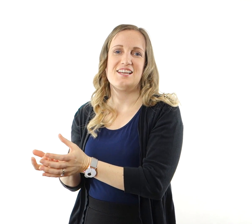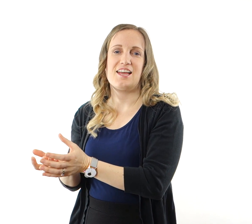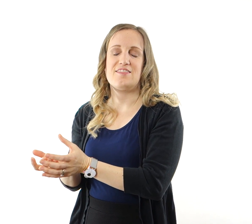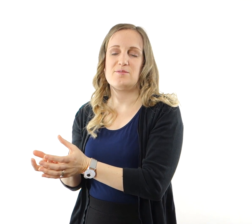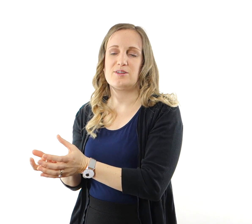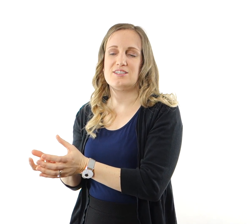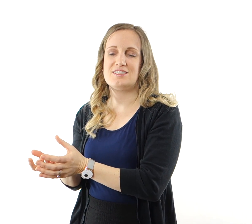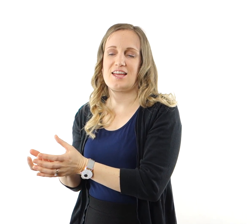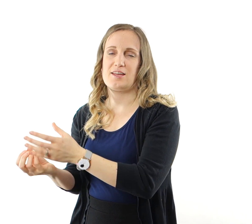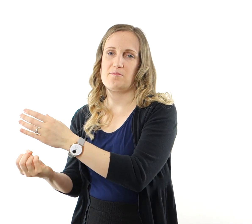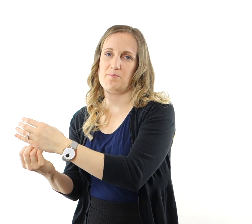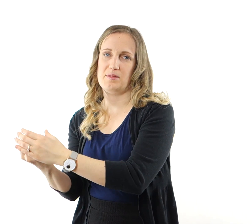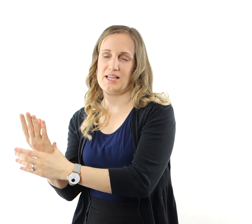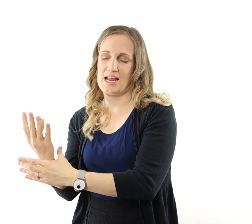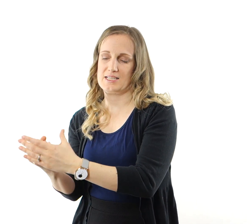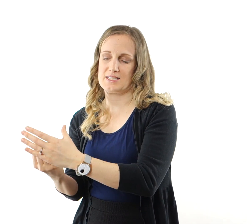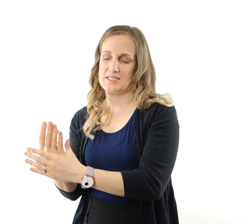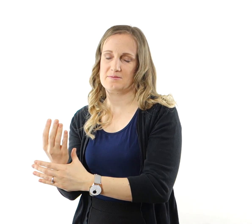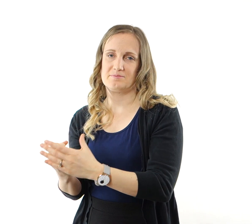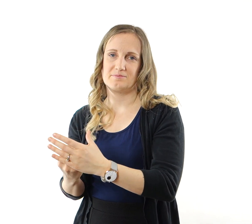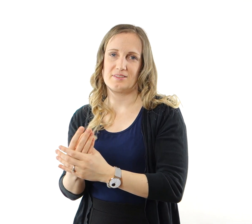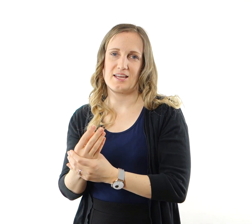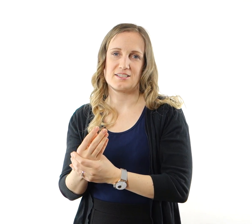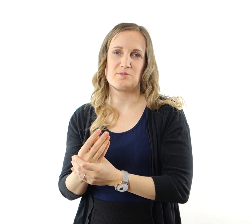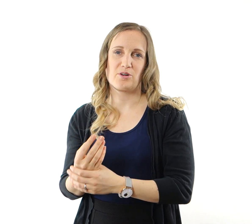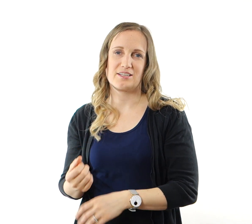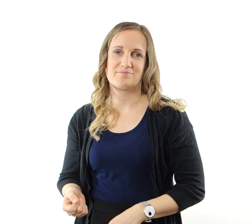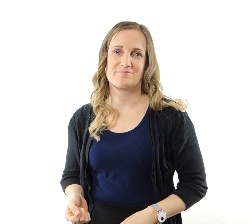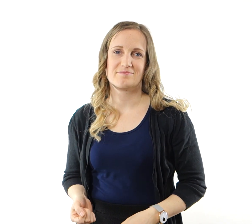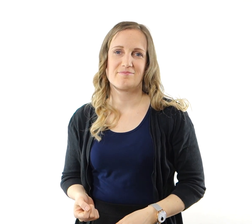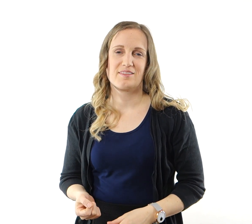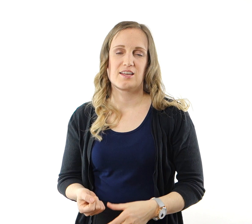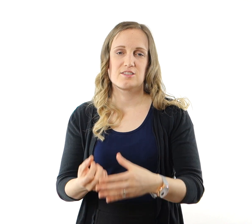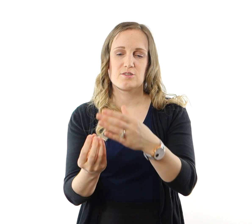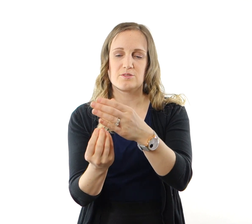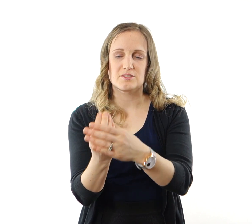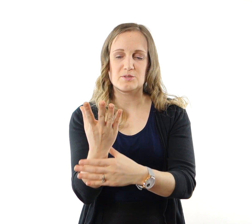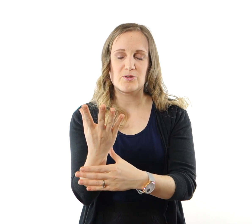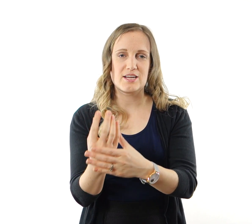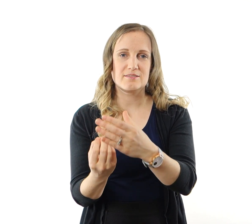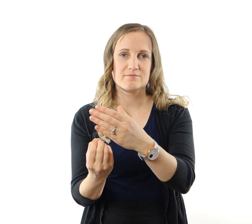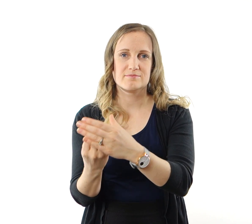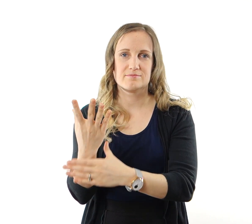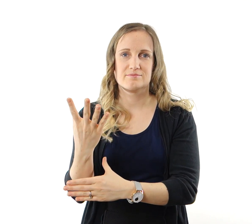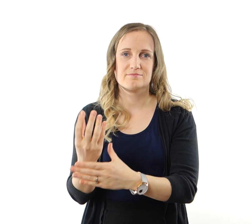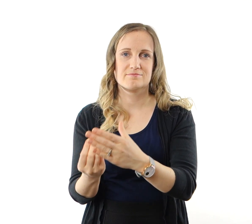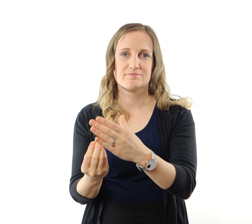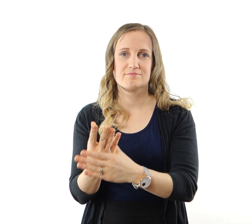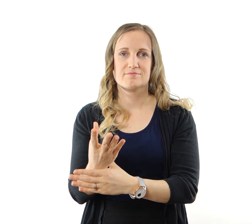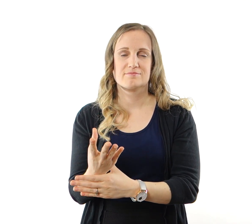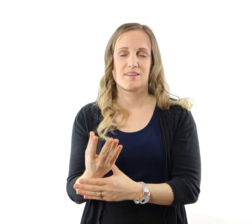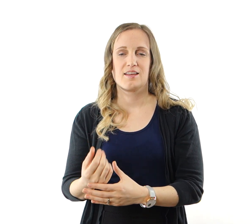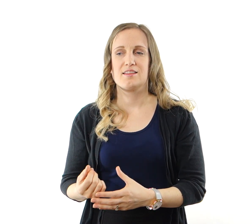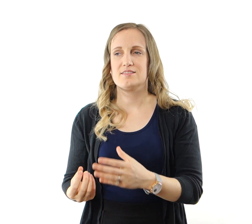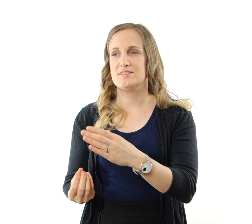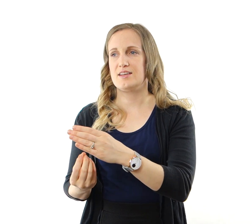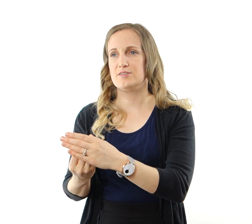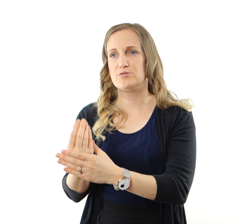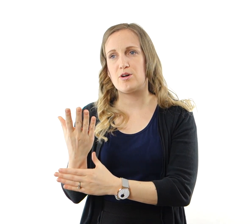and then we're going to say plants. Okay, spring. So we'll spring, and this is like